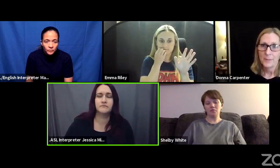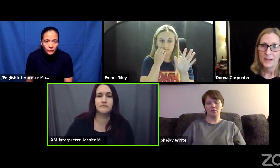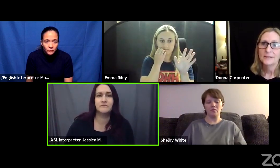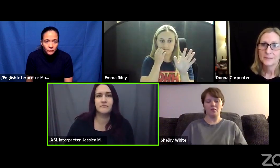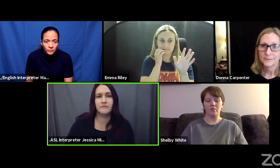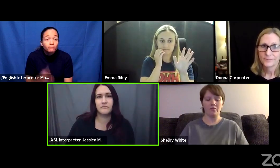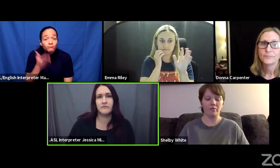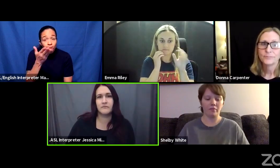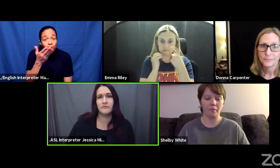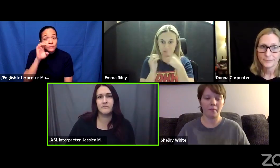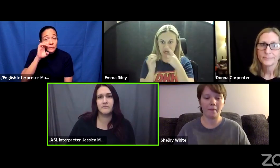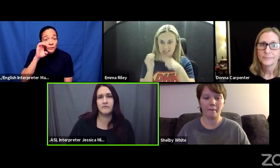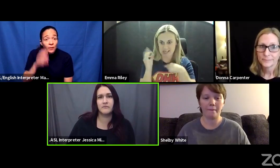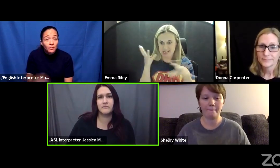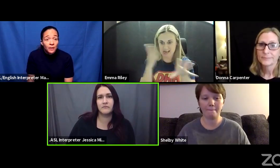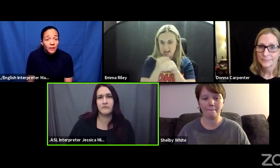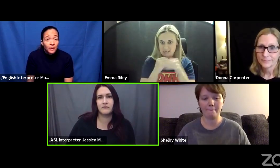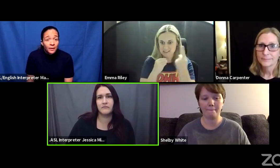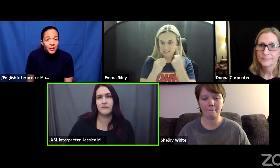Emma?